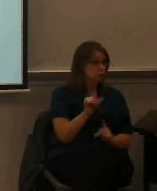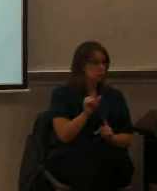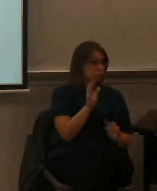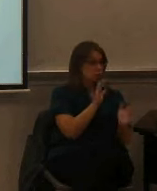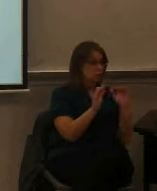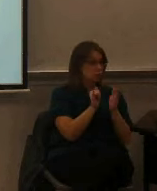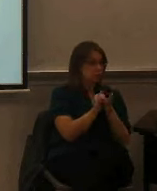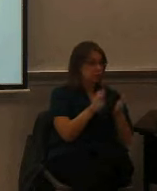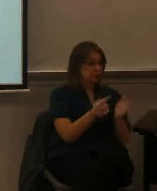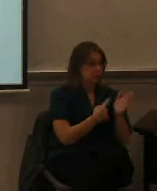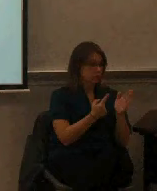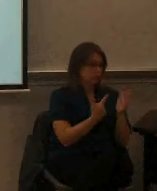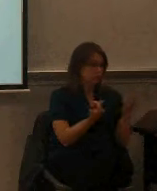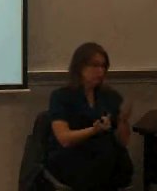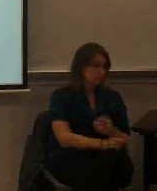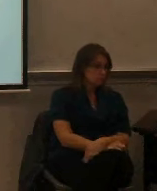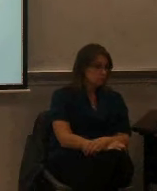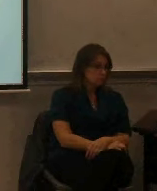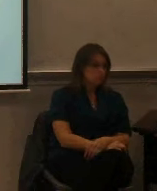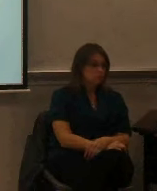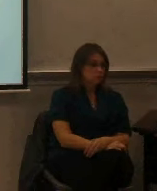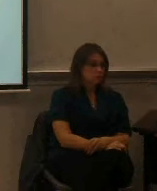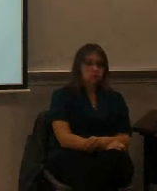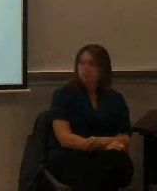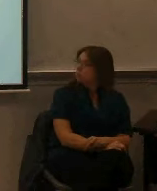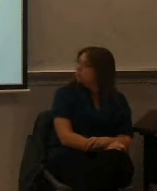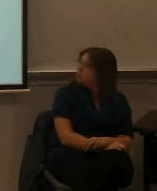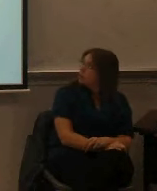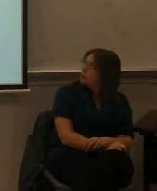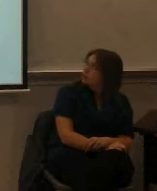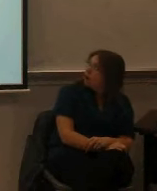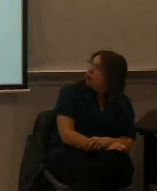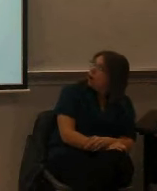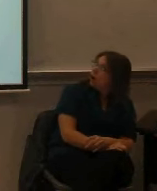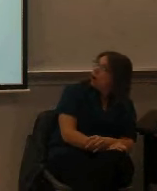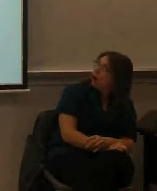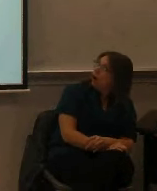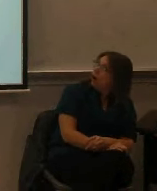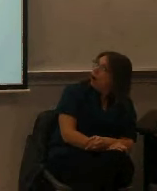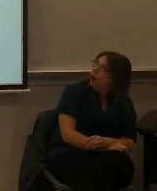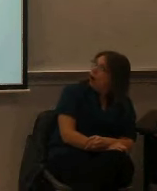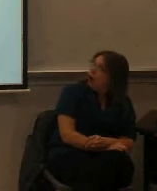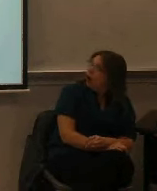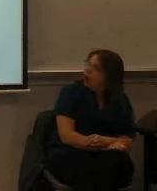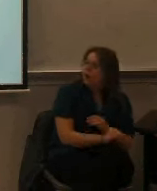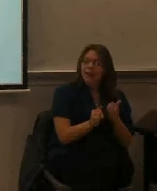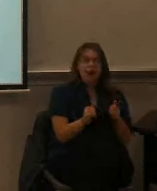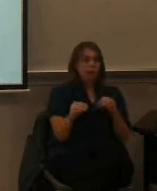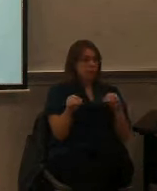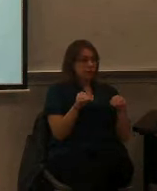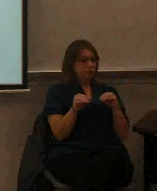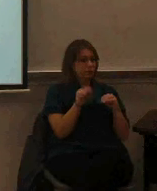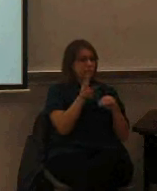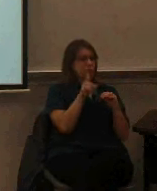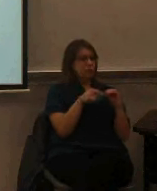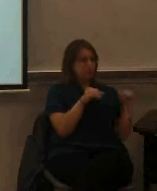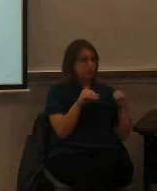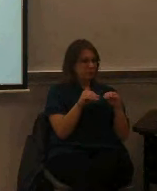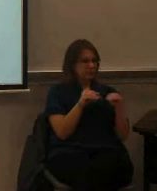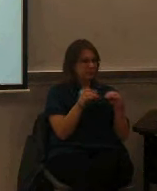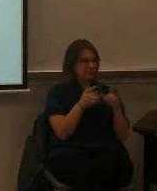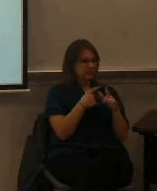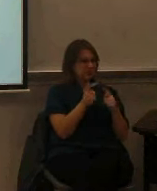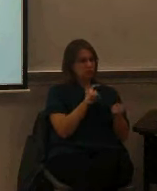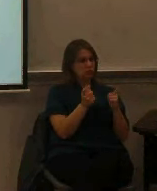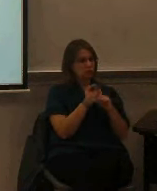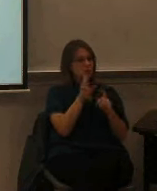that way sometimes, but many organisms do. Okay, so now movement, we've talked about movement, and then we're going to